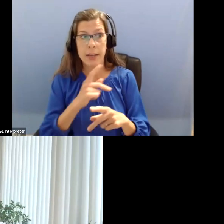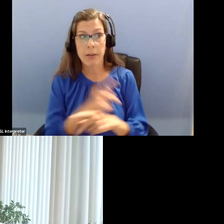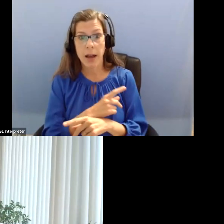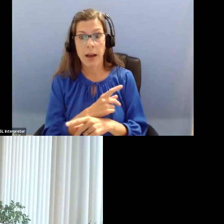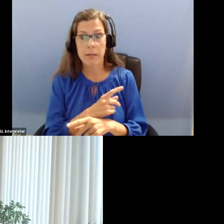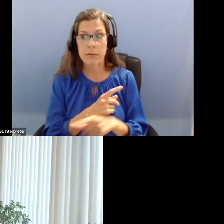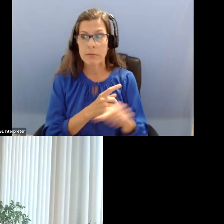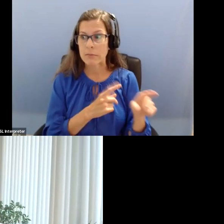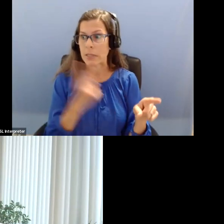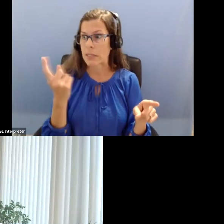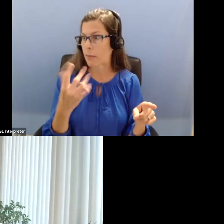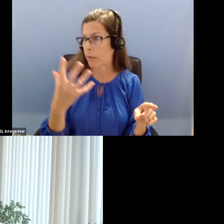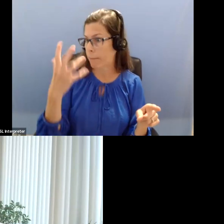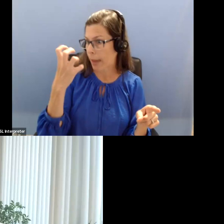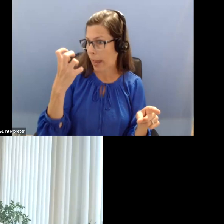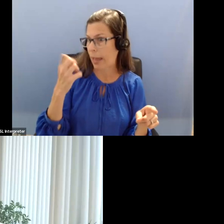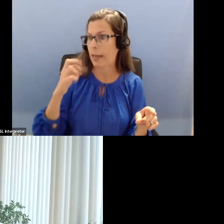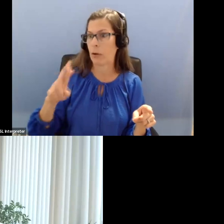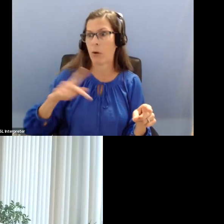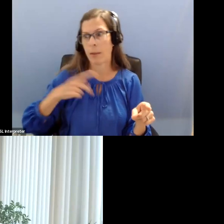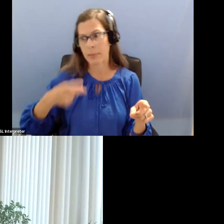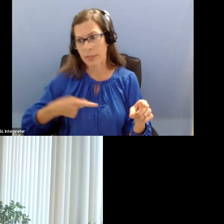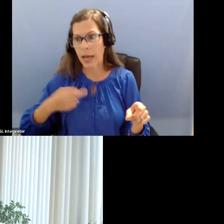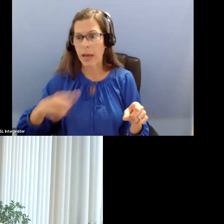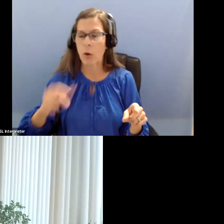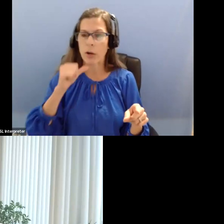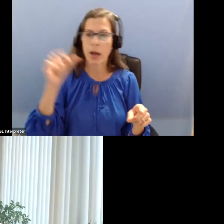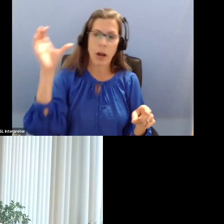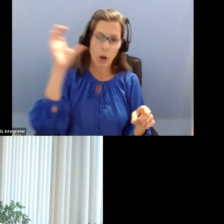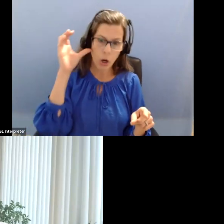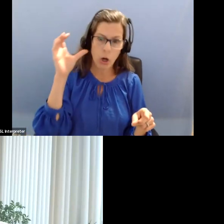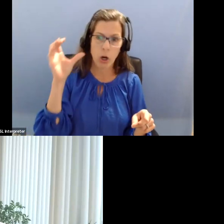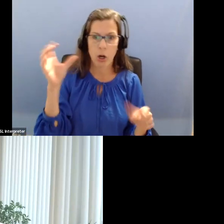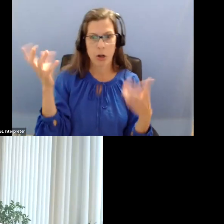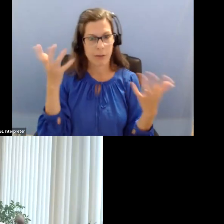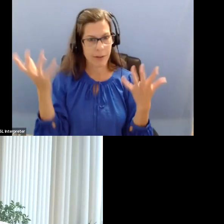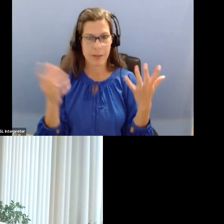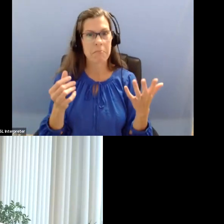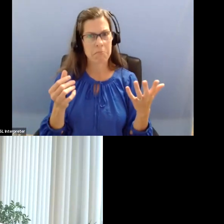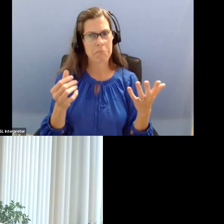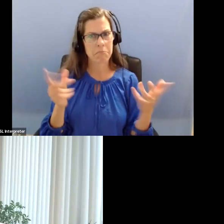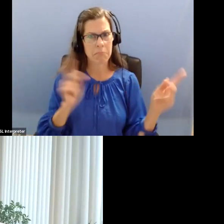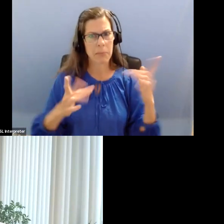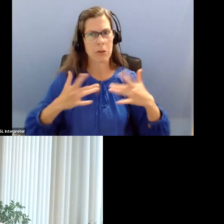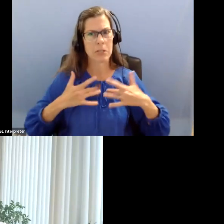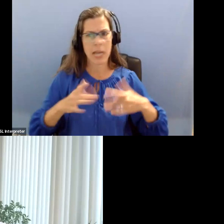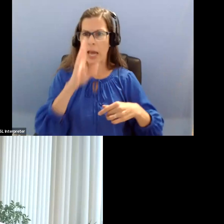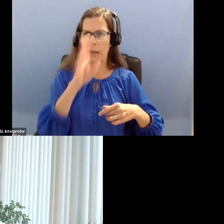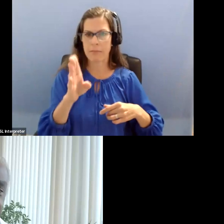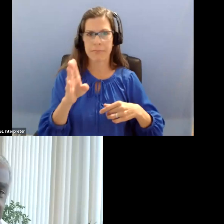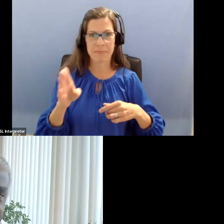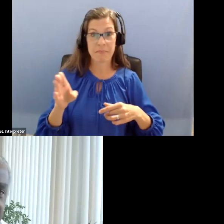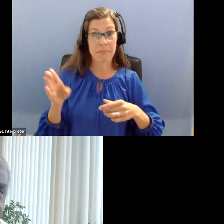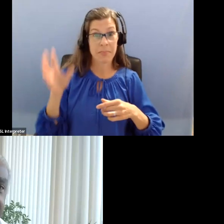pretty free to say it. I think what we may need to do is then go back to the speaker, the presenter, to say, well, how did